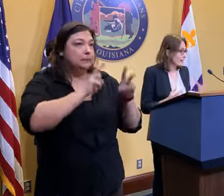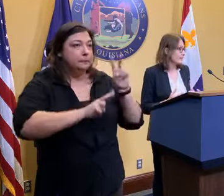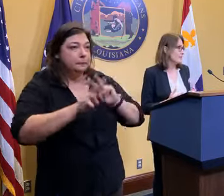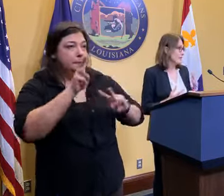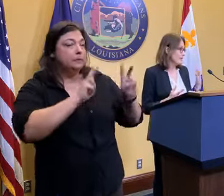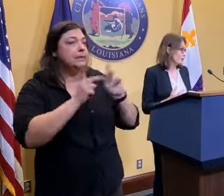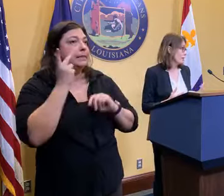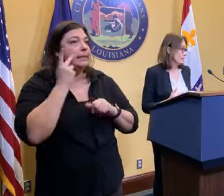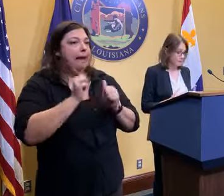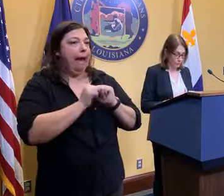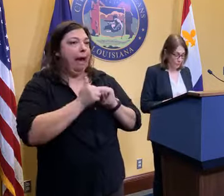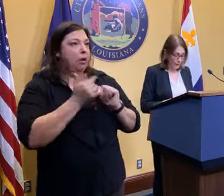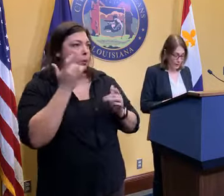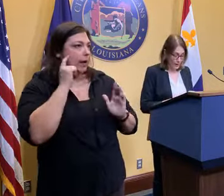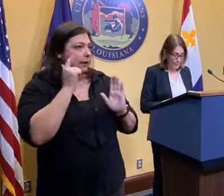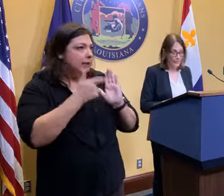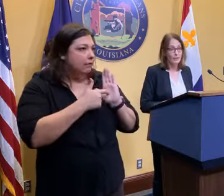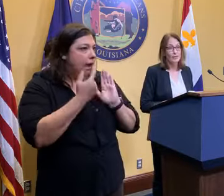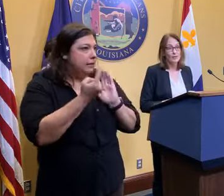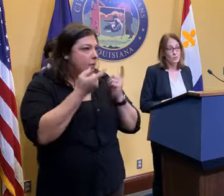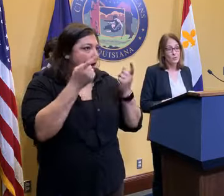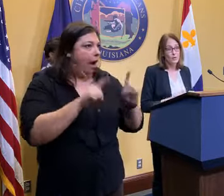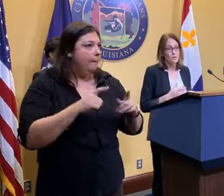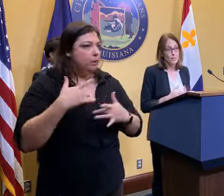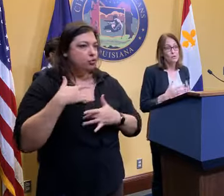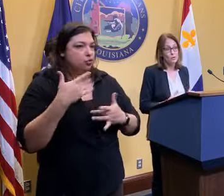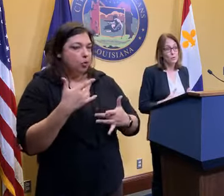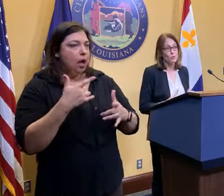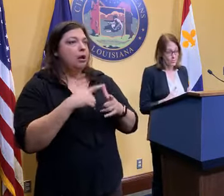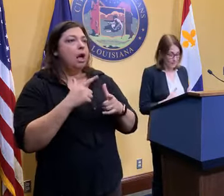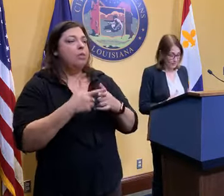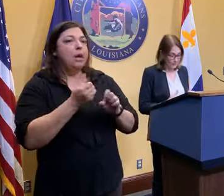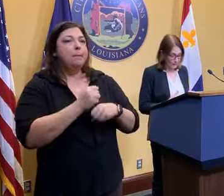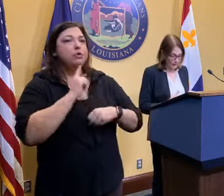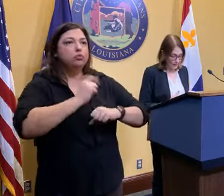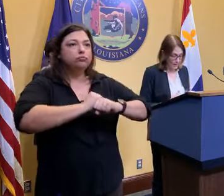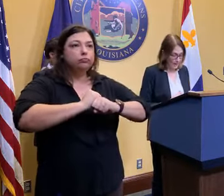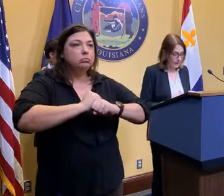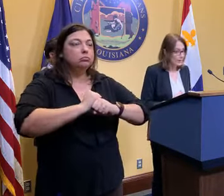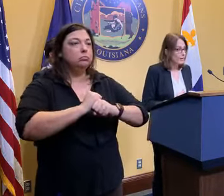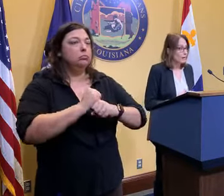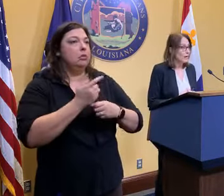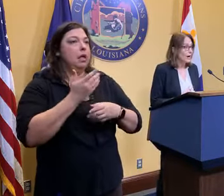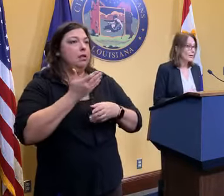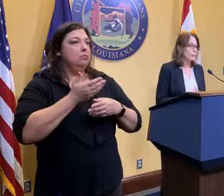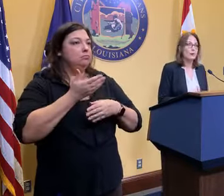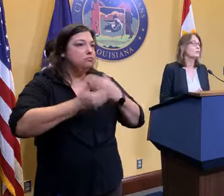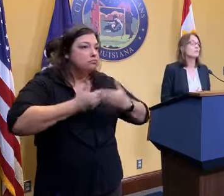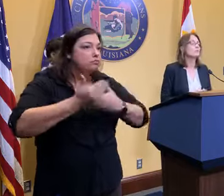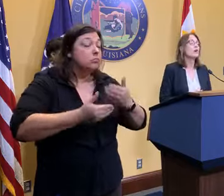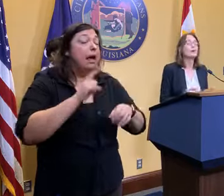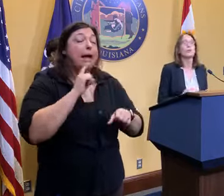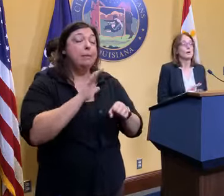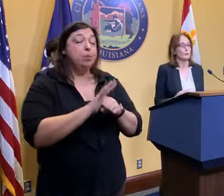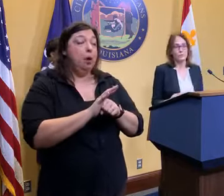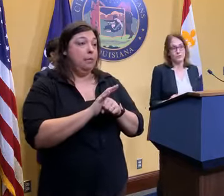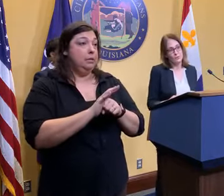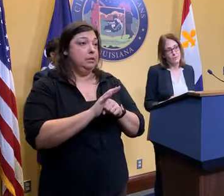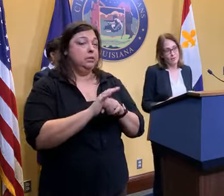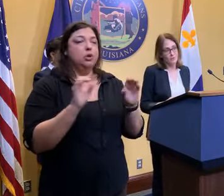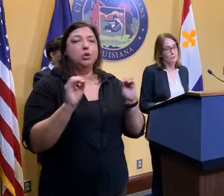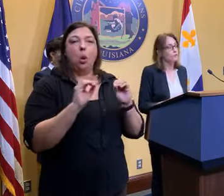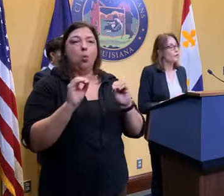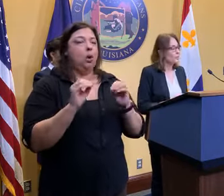if we can identify trends before they happen so we can make sure we stay on this path. I can promise you no one wants